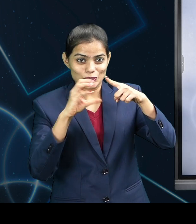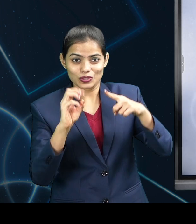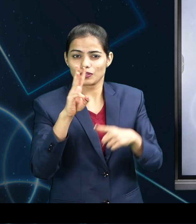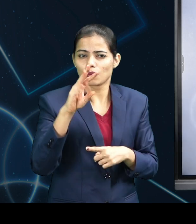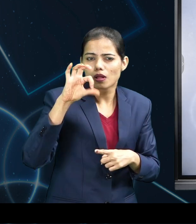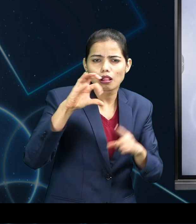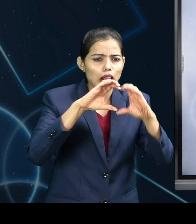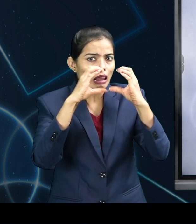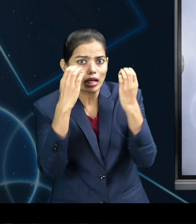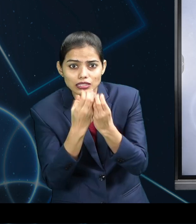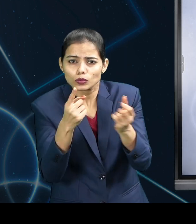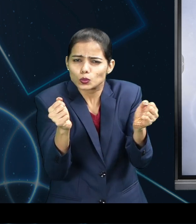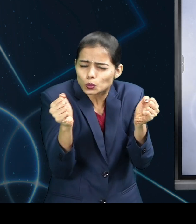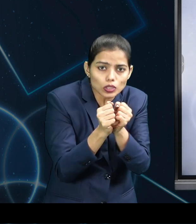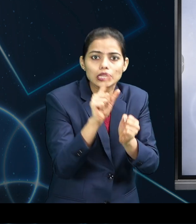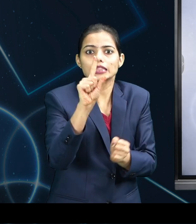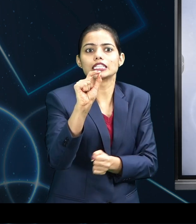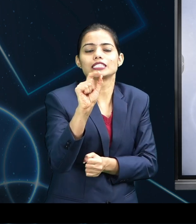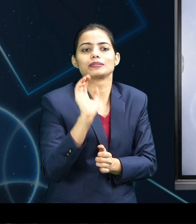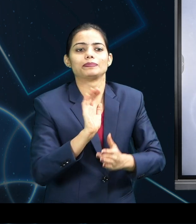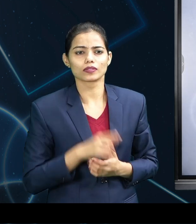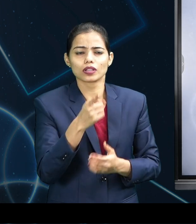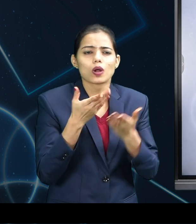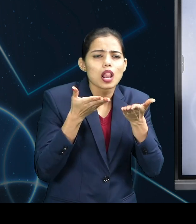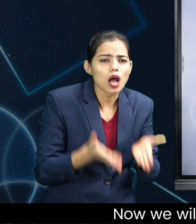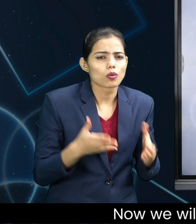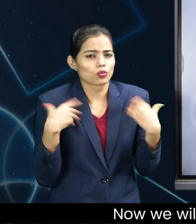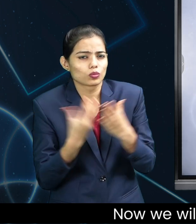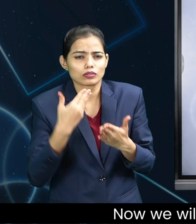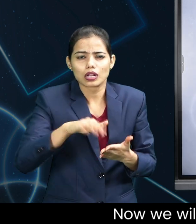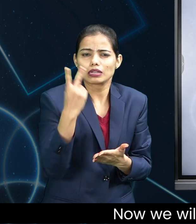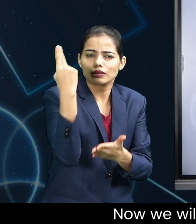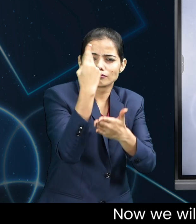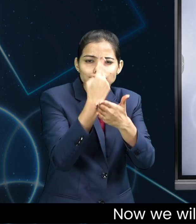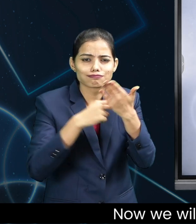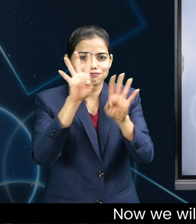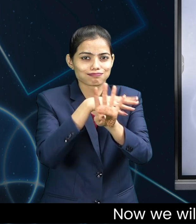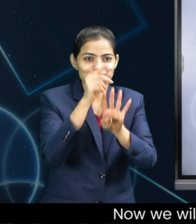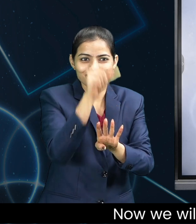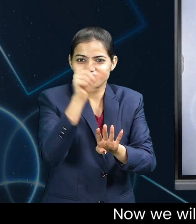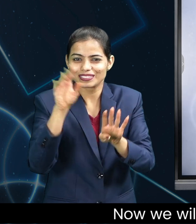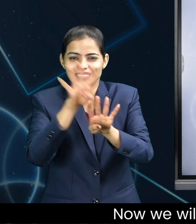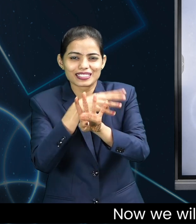39, the class width is equal to 10. Now, we will draw the table for the given data